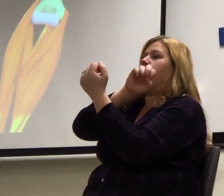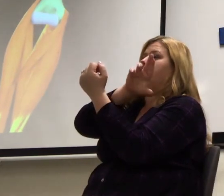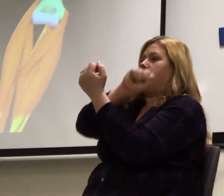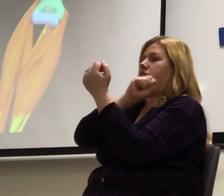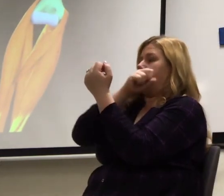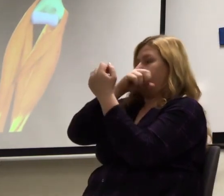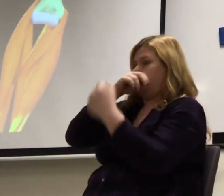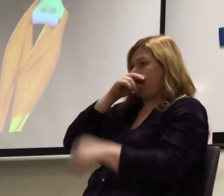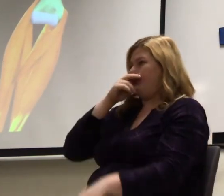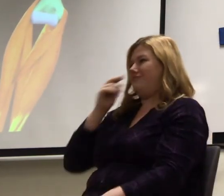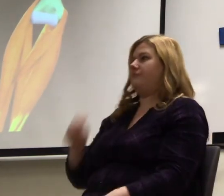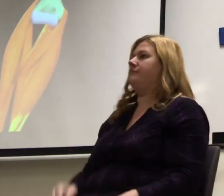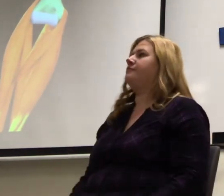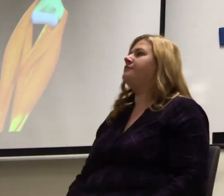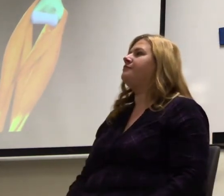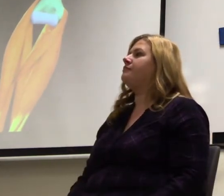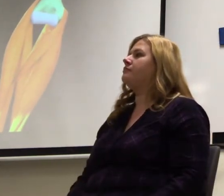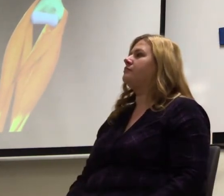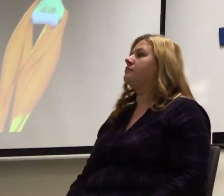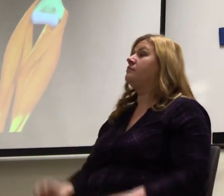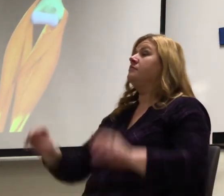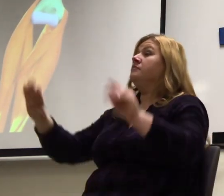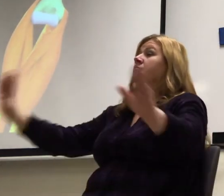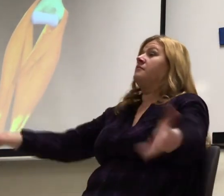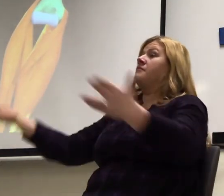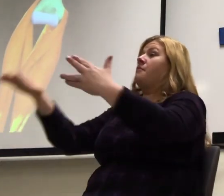So we'll learn those up. Let's take a break.